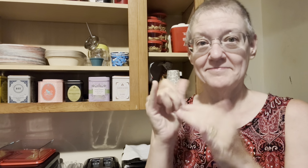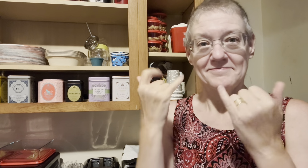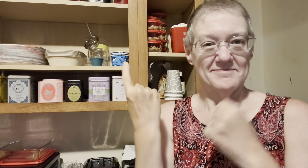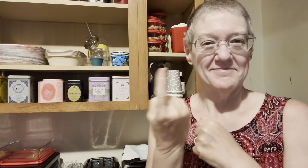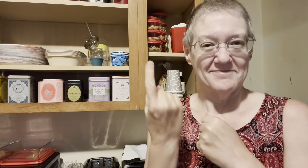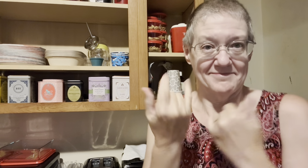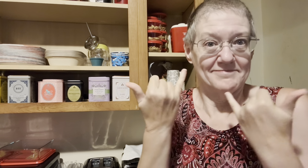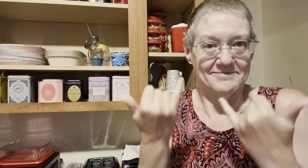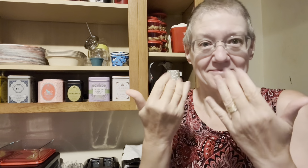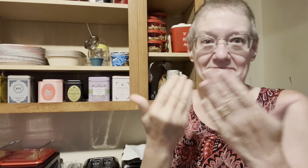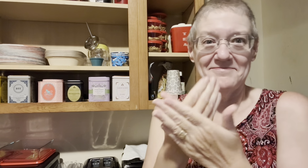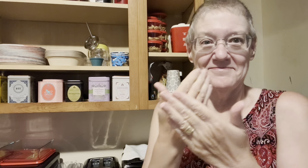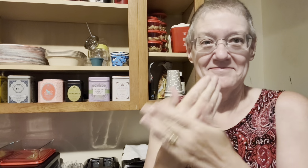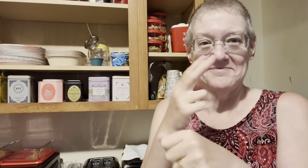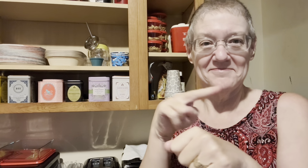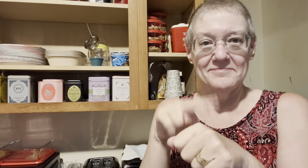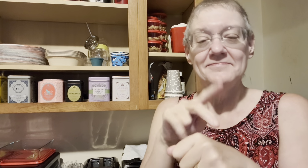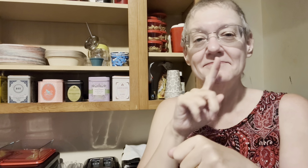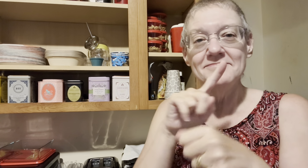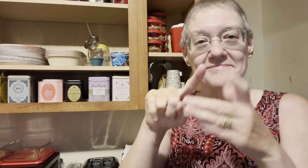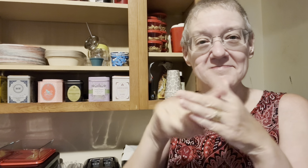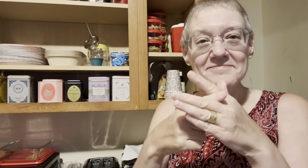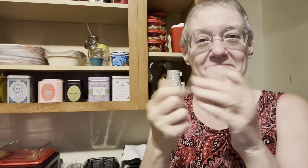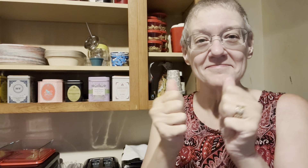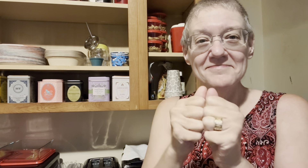tea. And this morning, we're going to use this